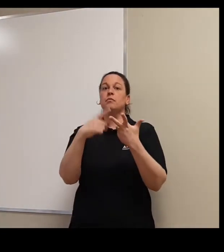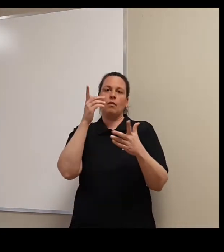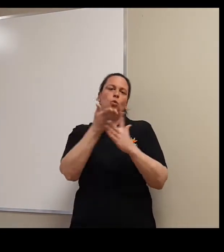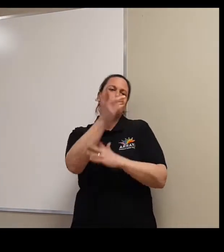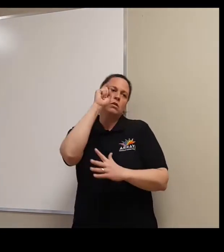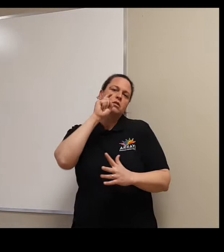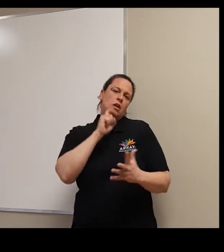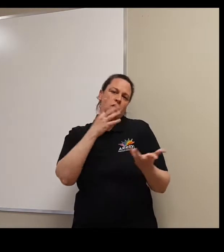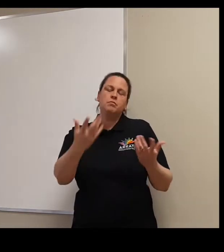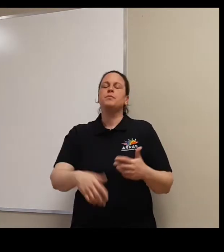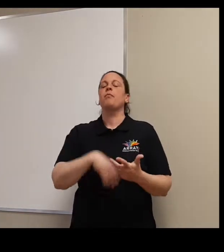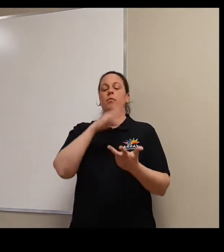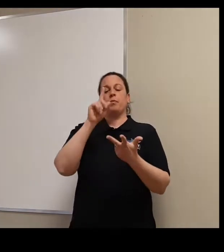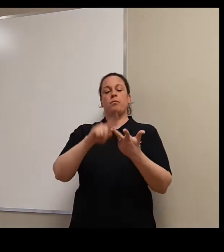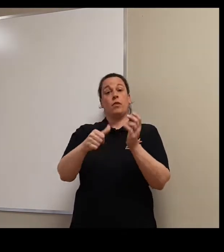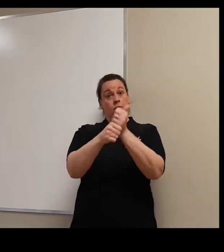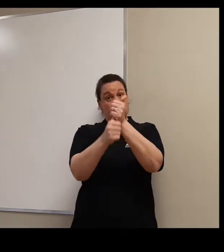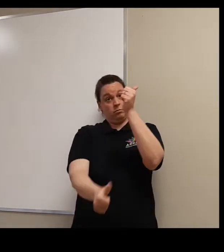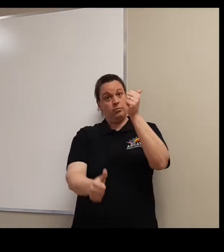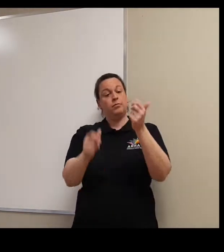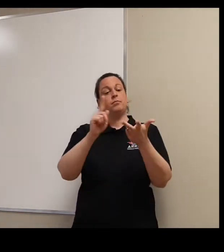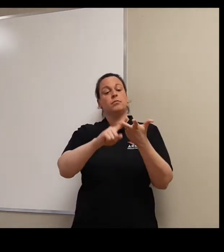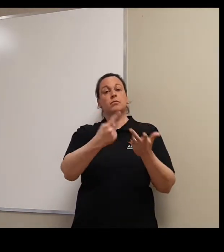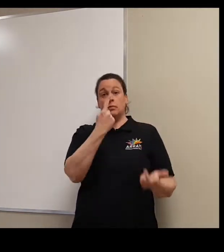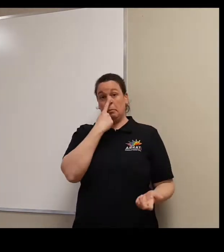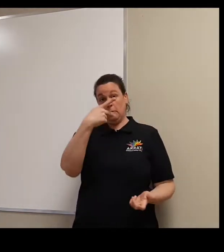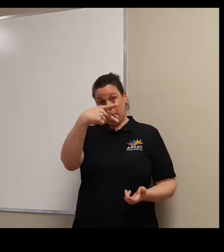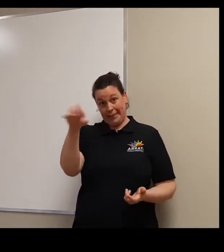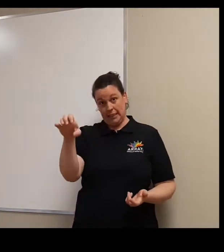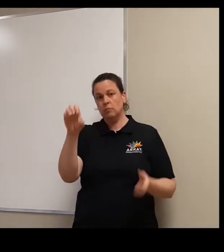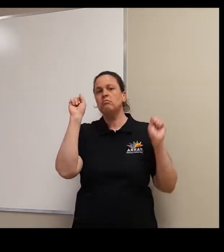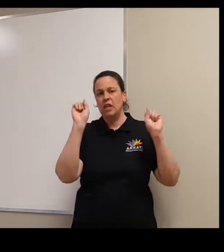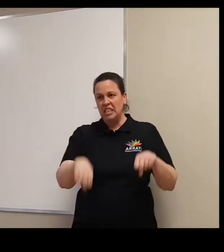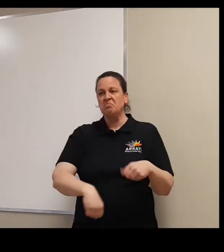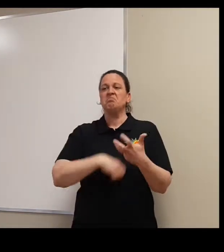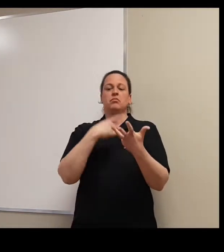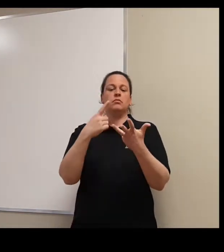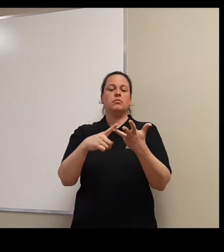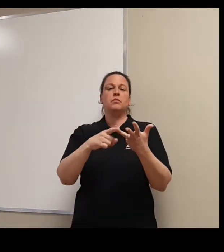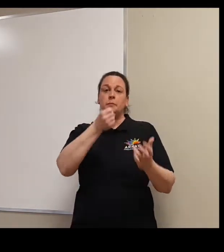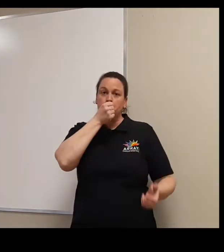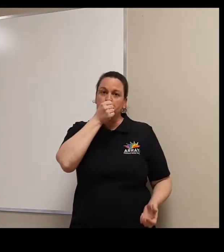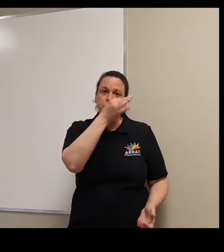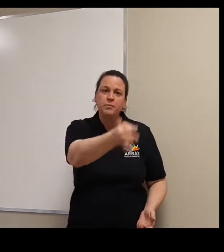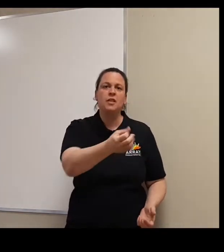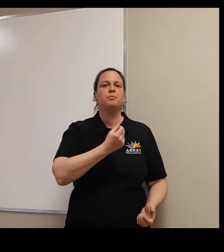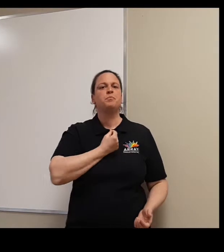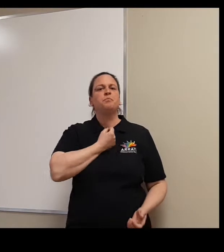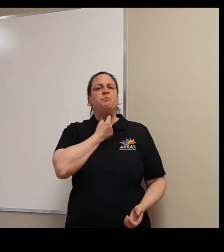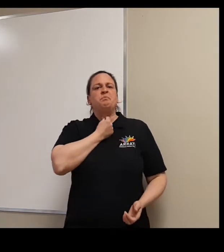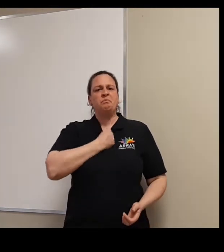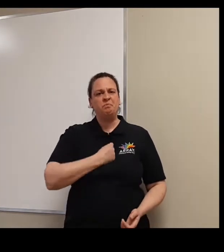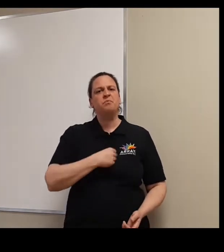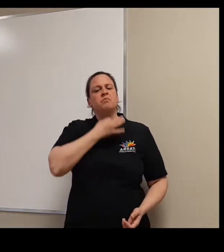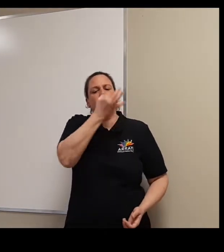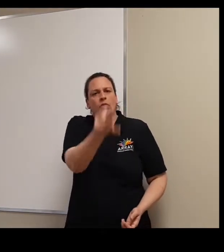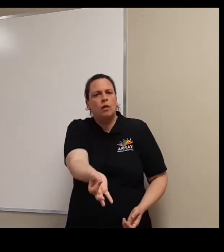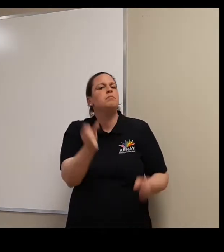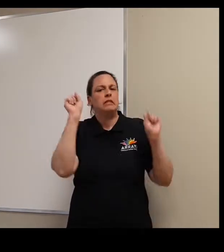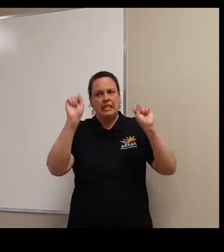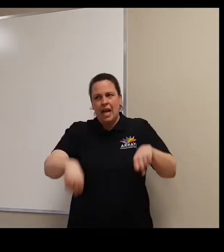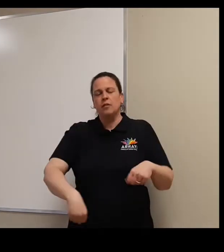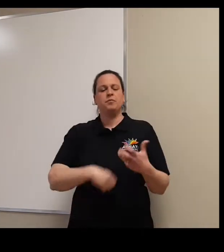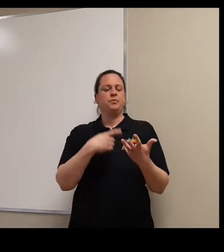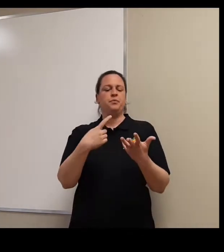spread diseases. Vomit, mucus, vaginal discharge, semen, urine, feces, etc. If you